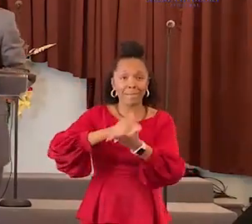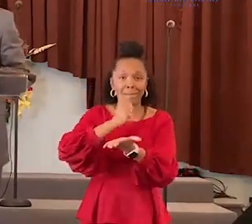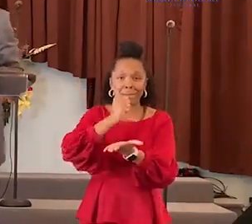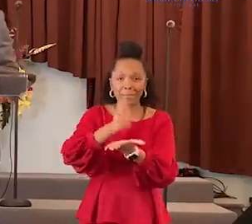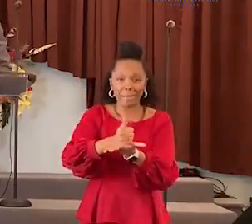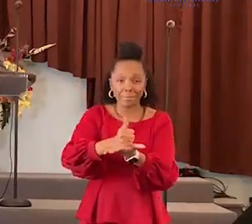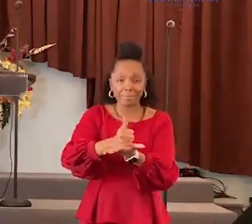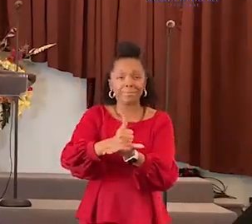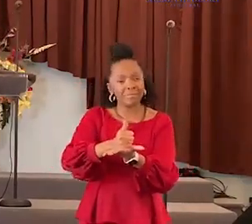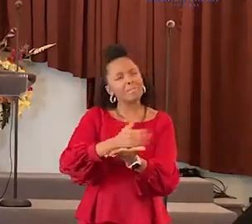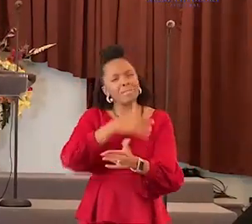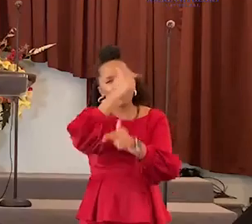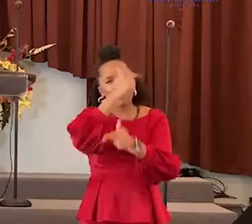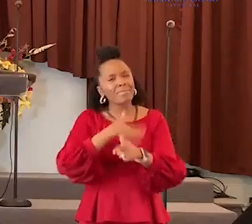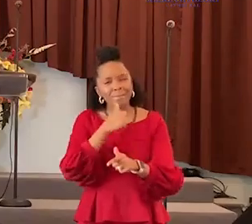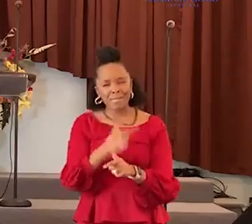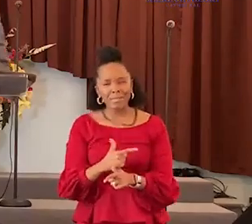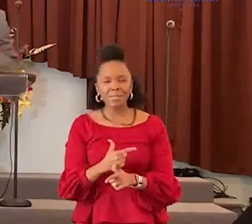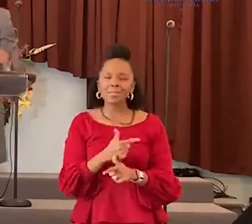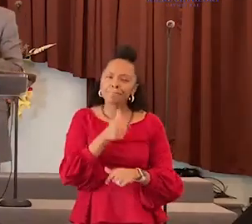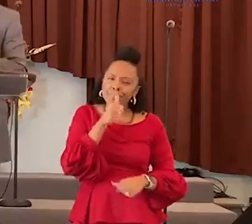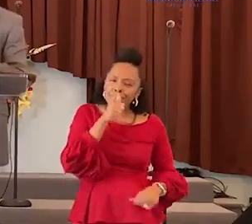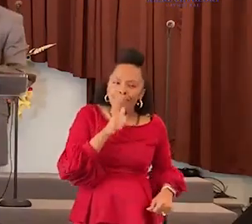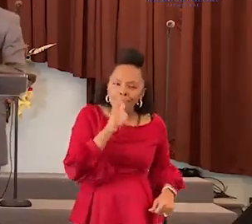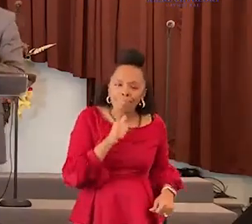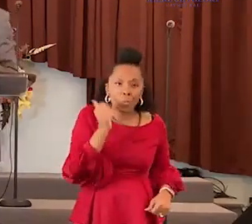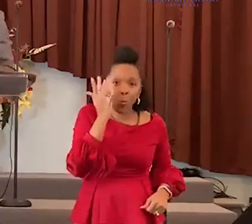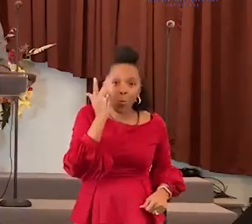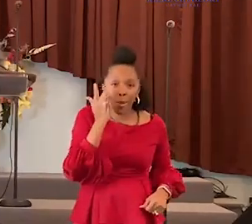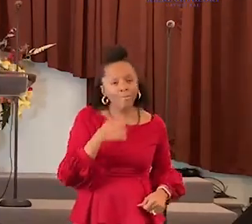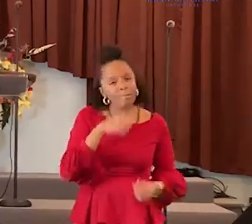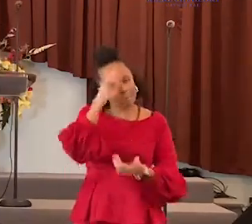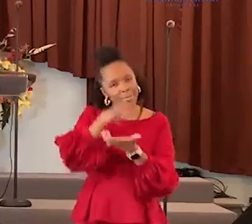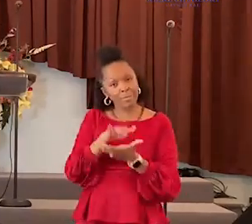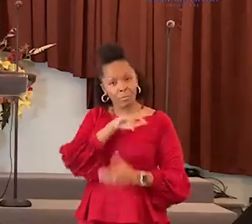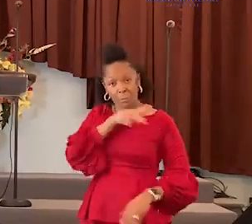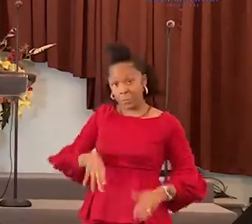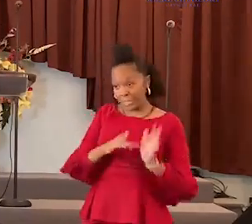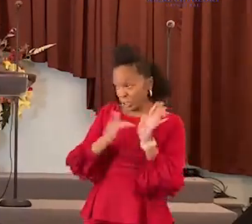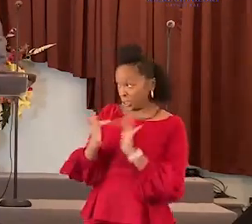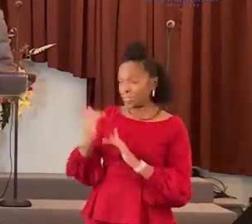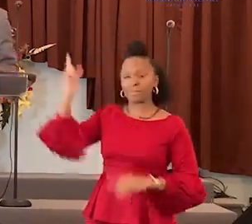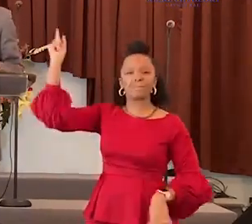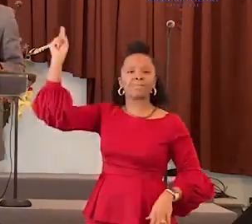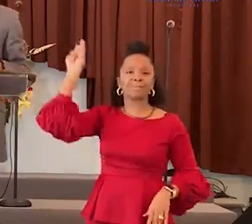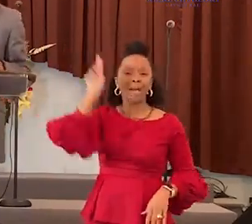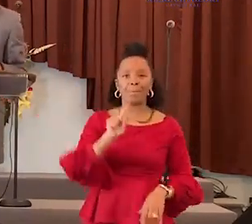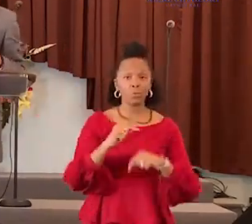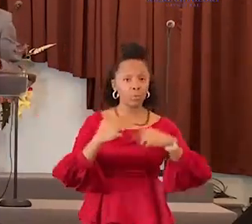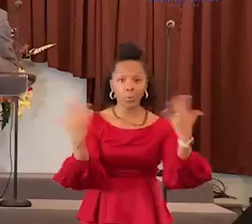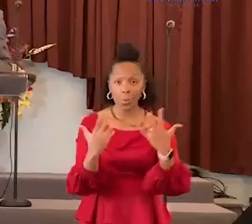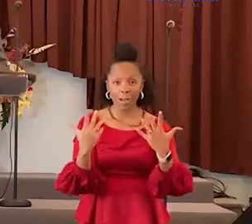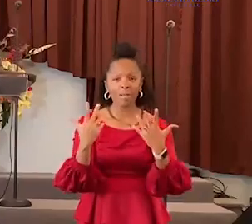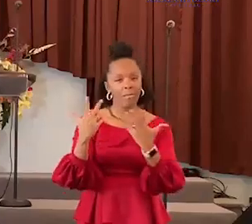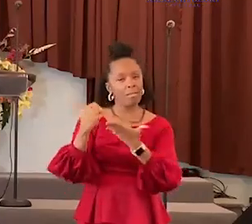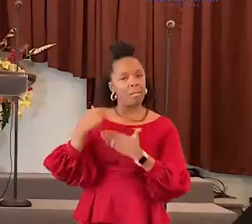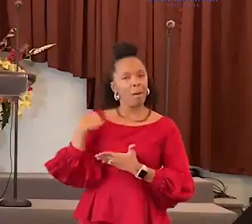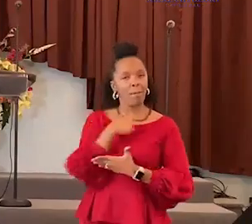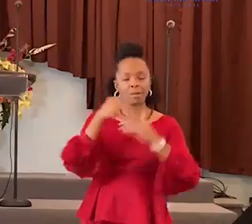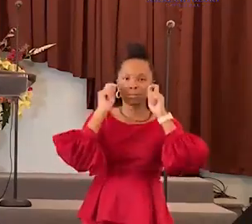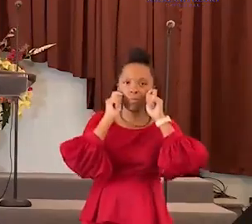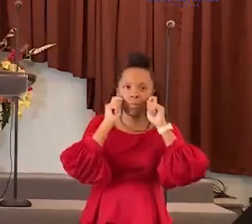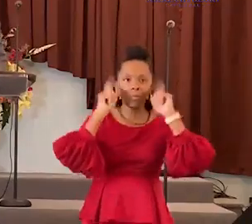sisters, hold on, because I believe that Prince Jesus is on the way to awaken us. I wish I had somebody I could